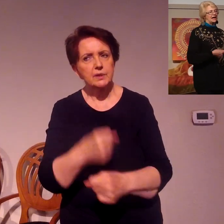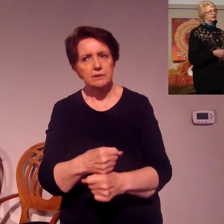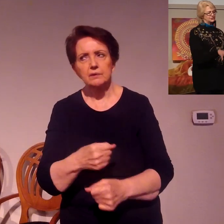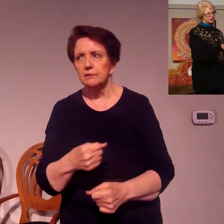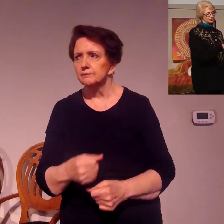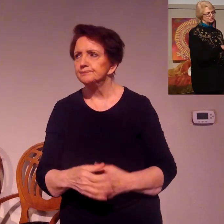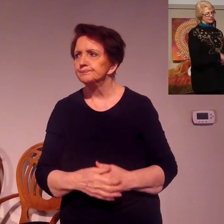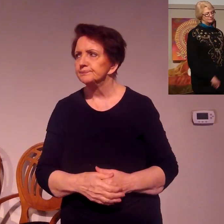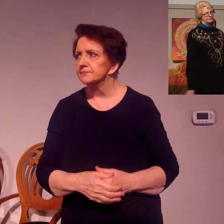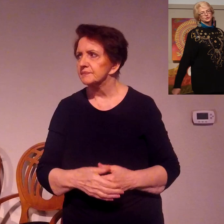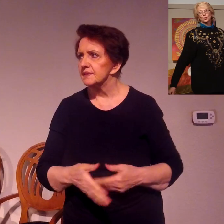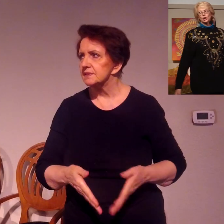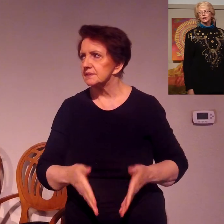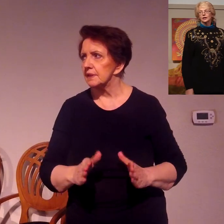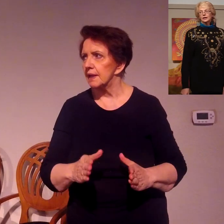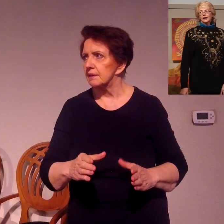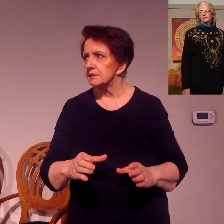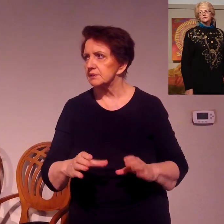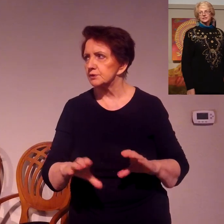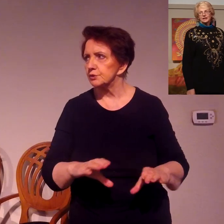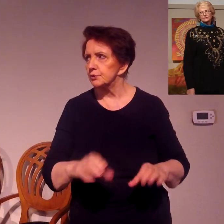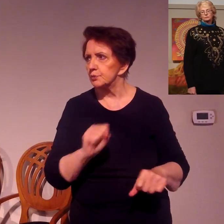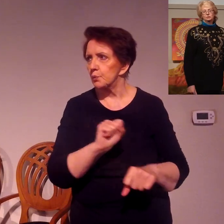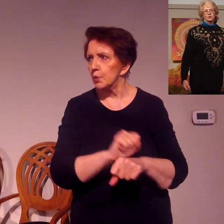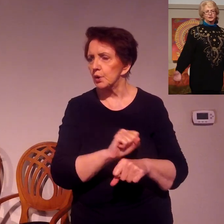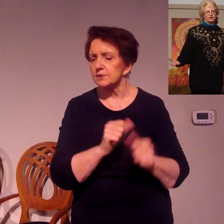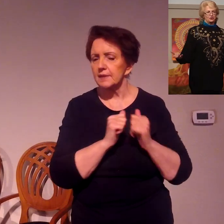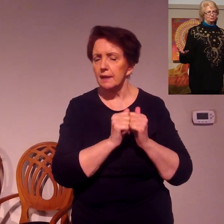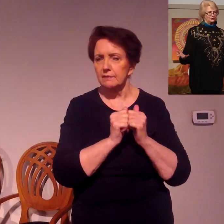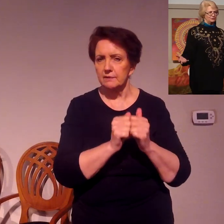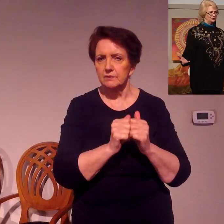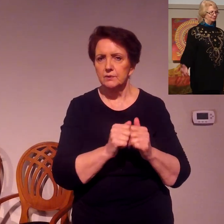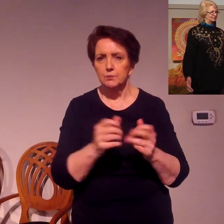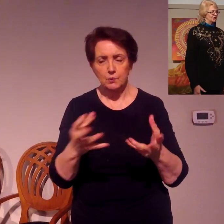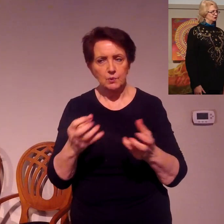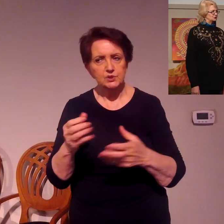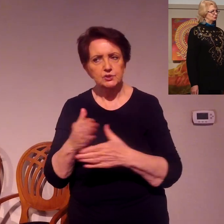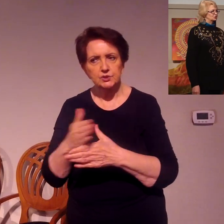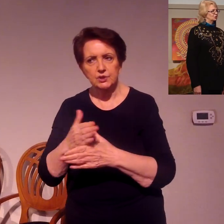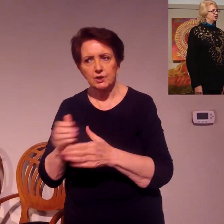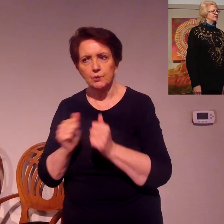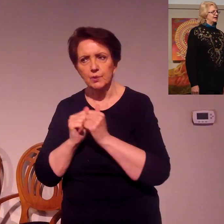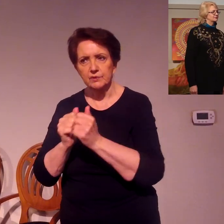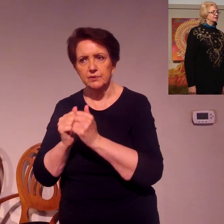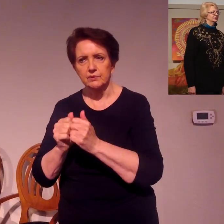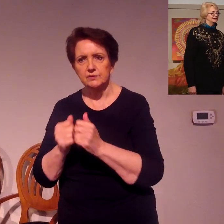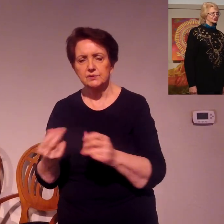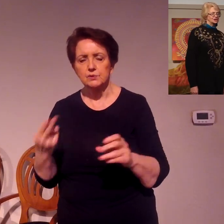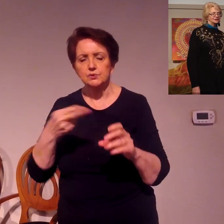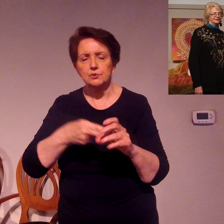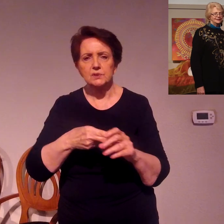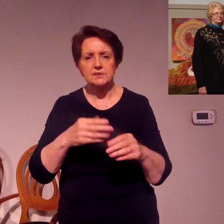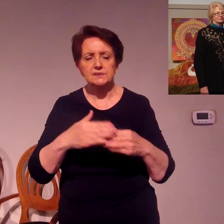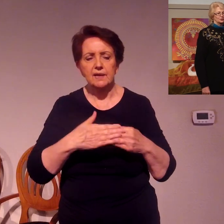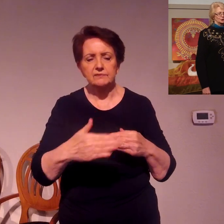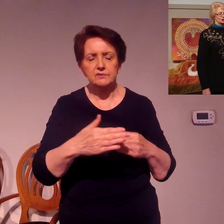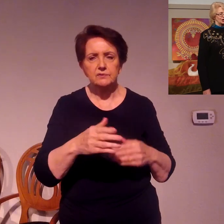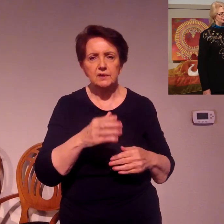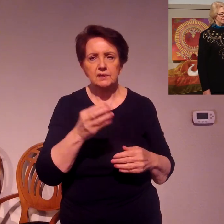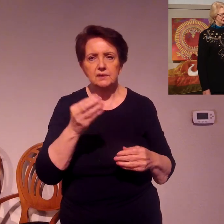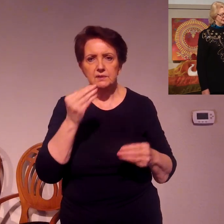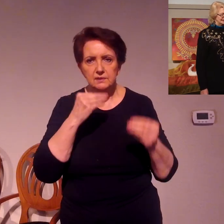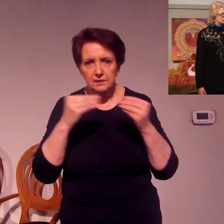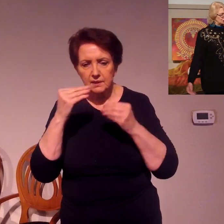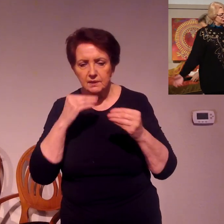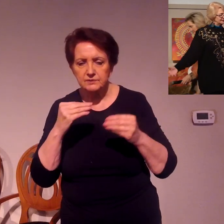really allowed us to do some of this work together, and we want to share it with you. So join us after the lunch for the